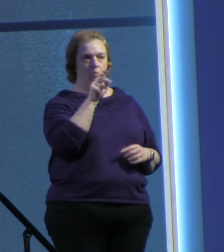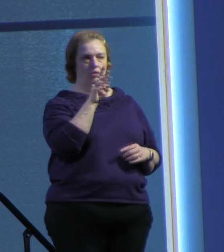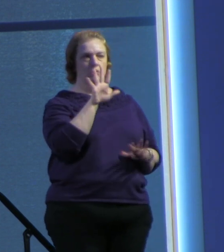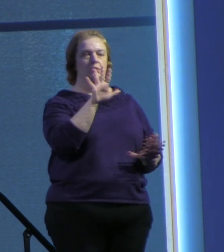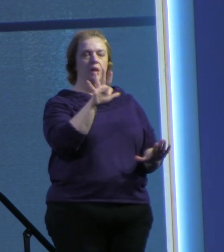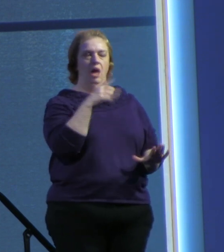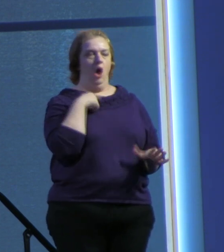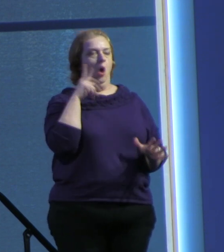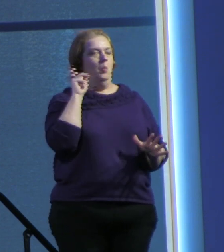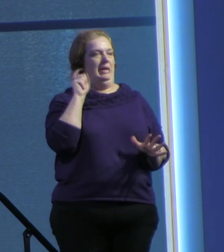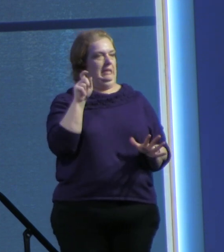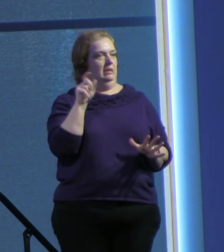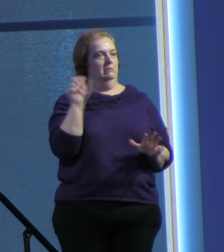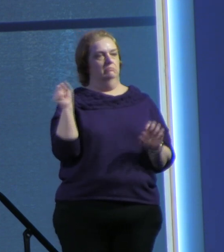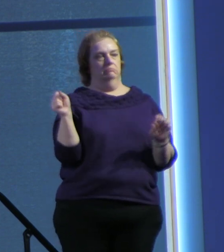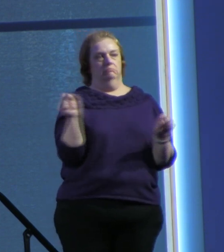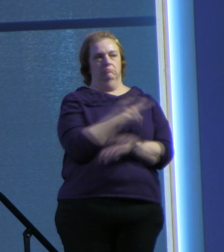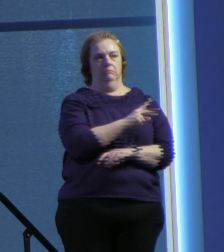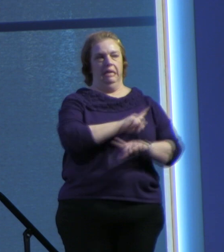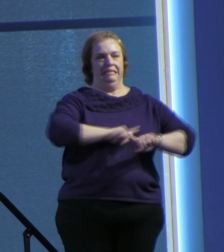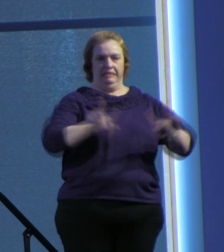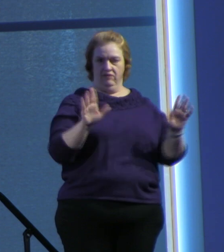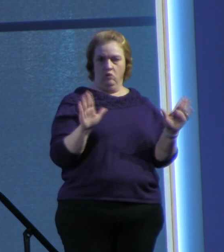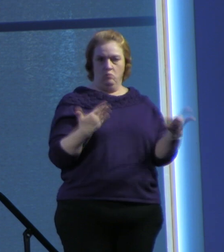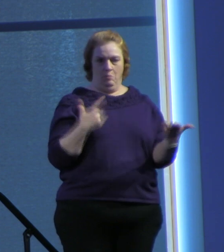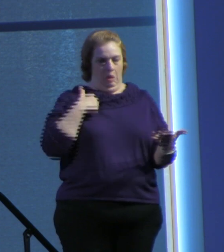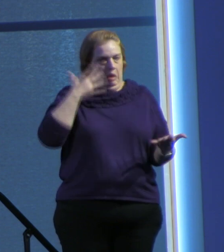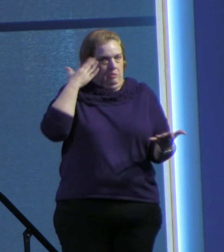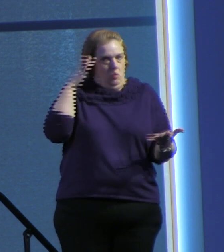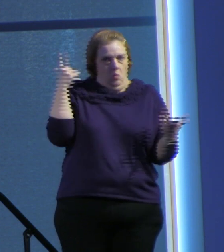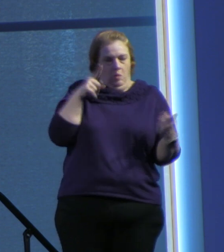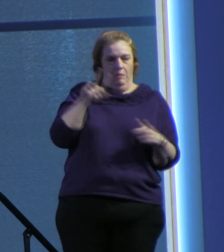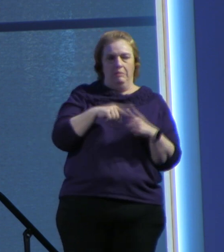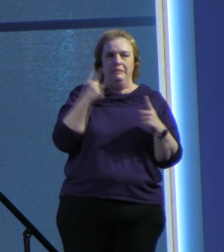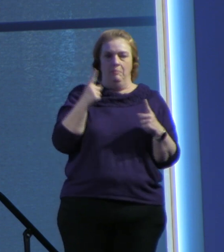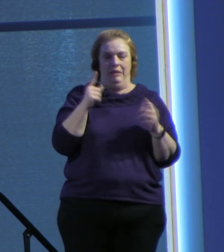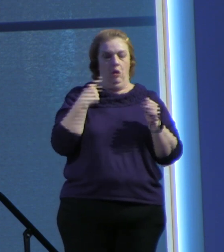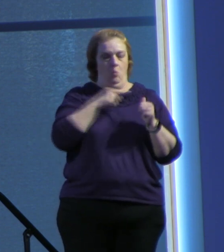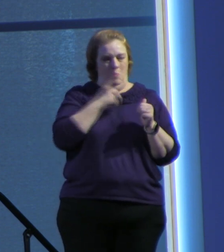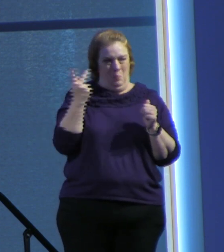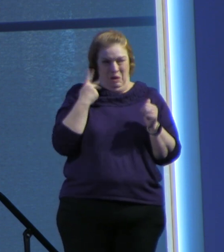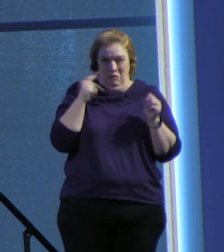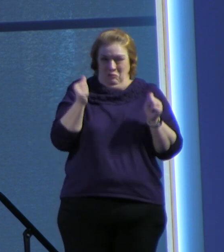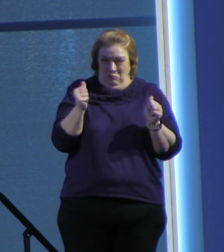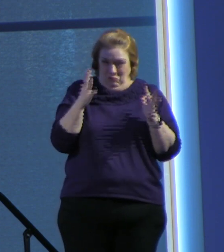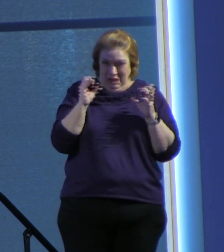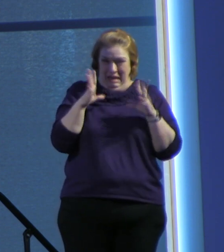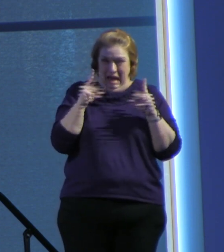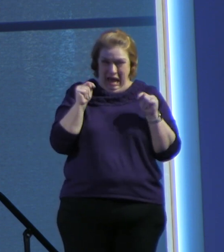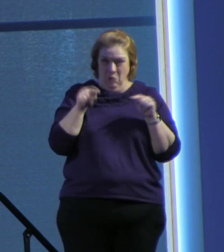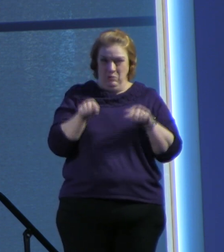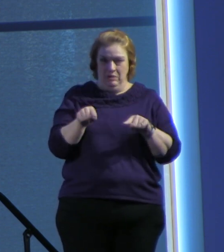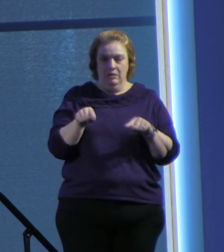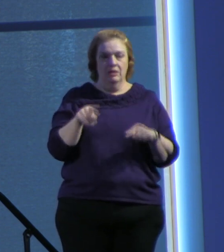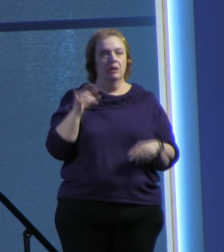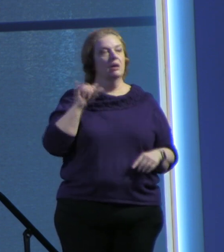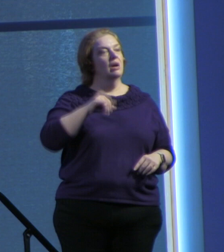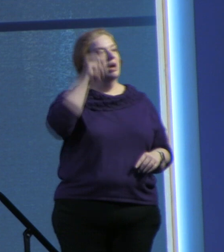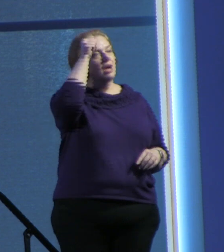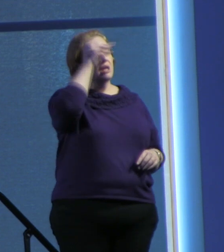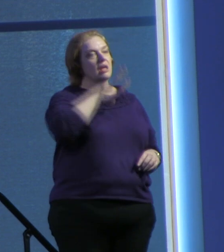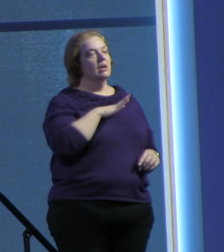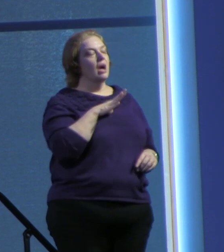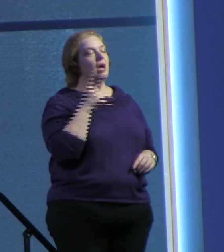check out of this room. We don't know what's going on, but there's something definitely happening, and it's freaking us out. The guy was not even the least